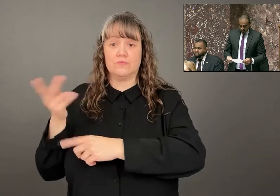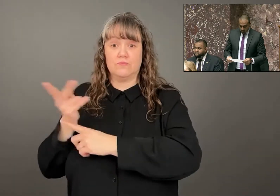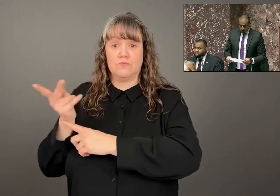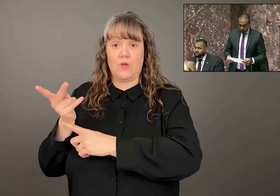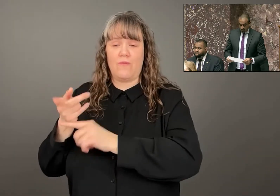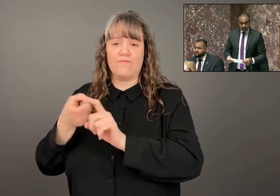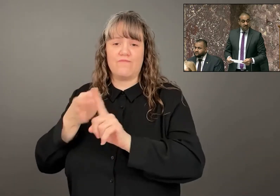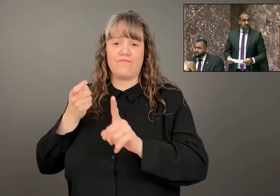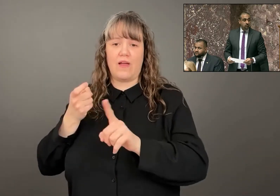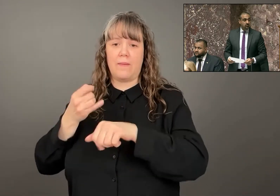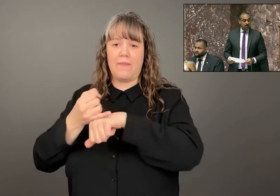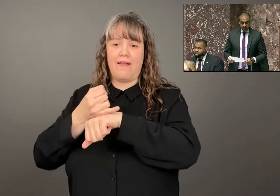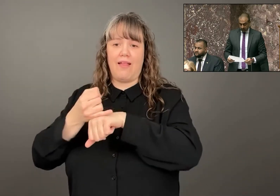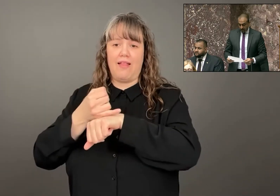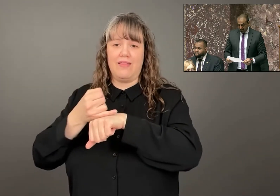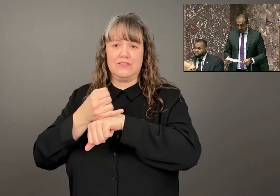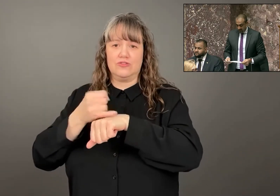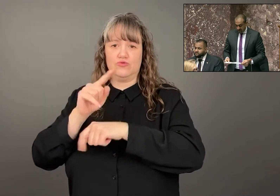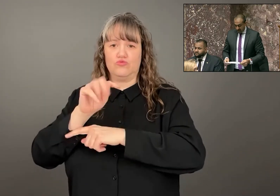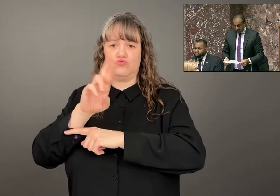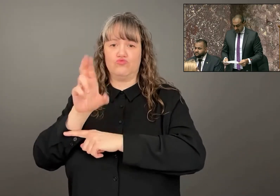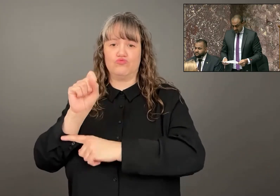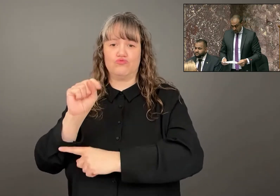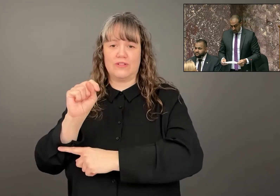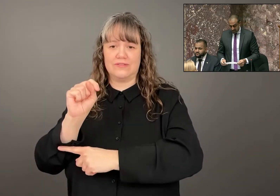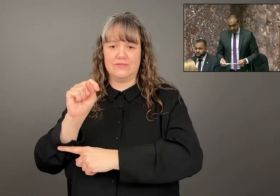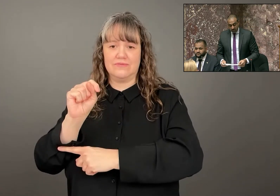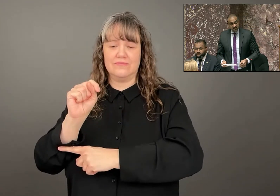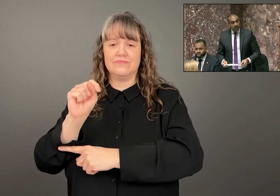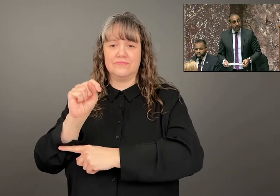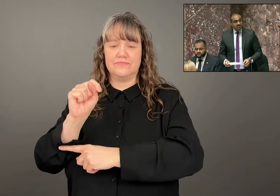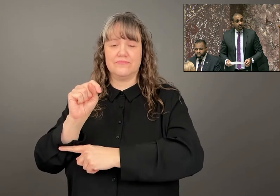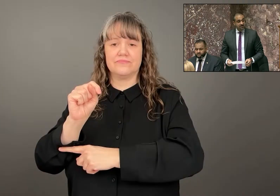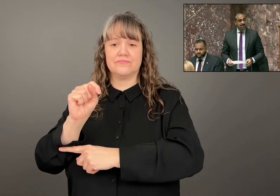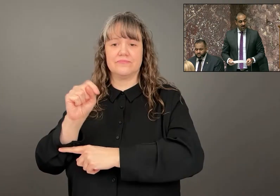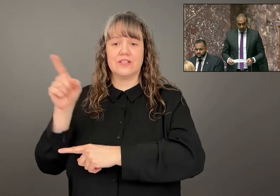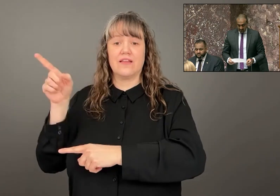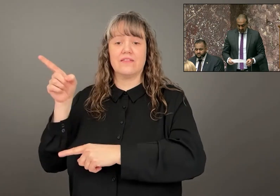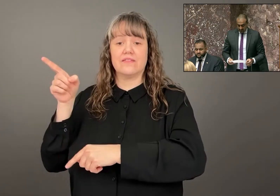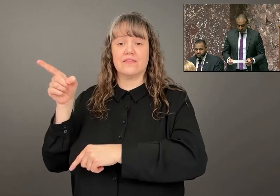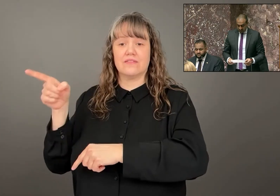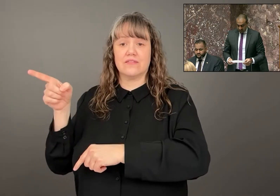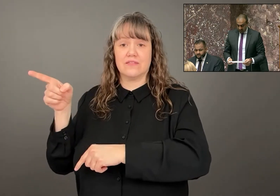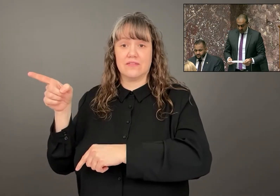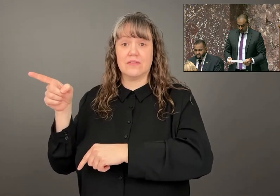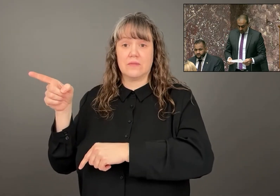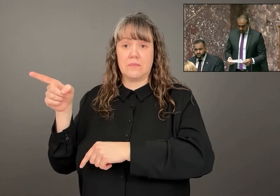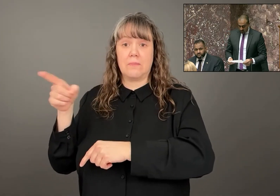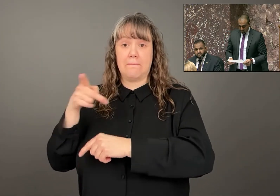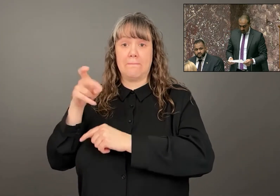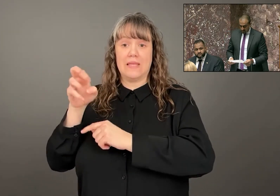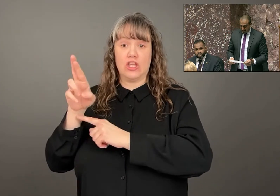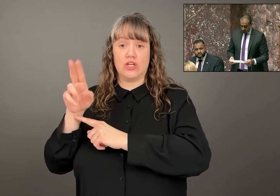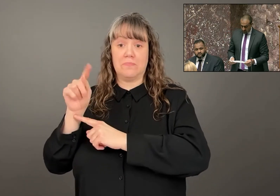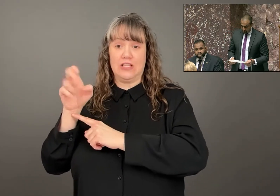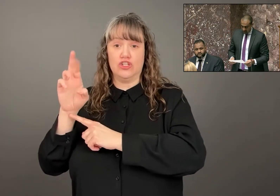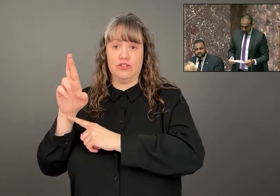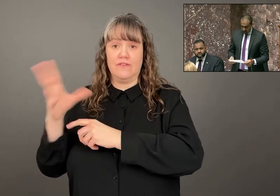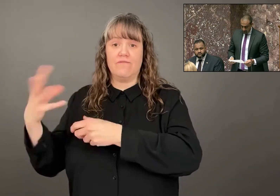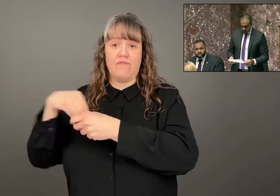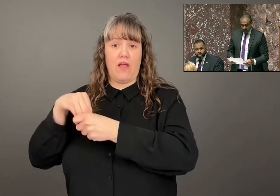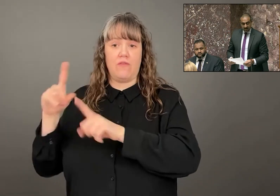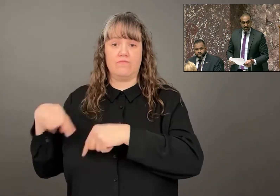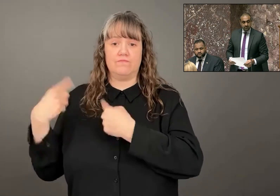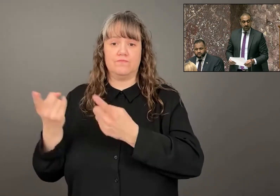Island local trustee since 2005. He's just announced that he'll be stepping down as Chair later this